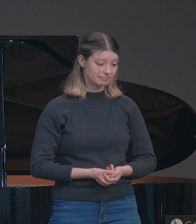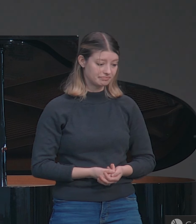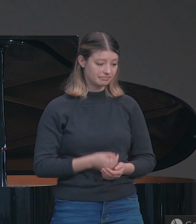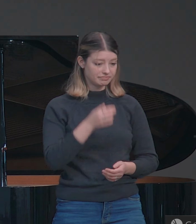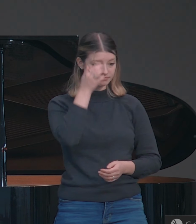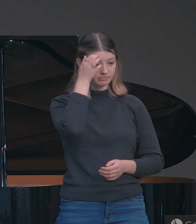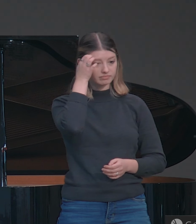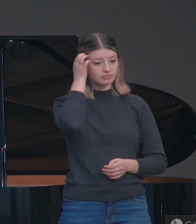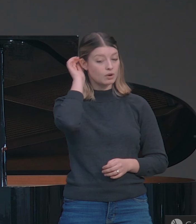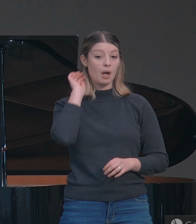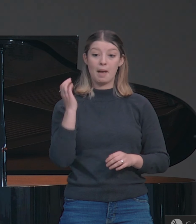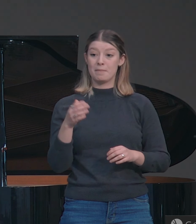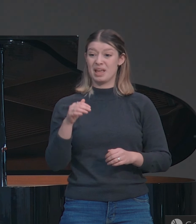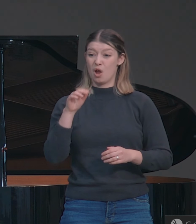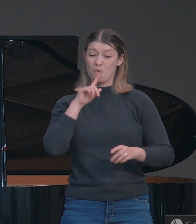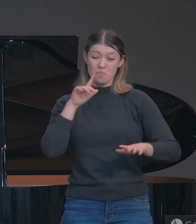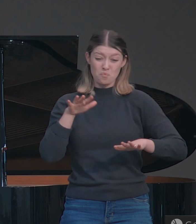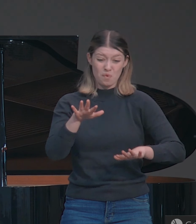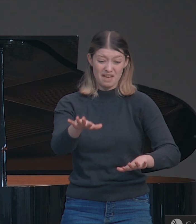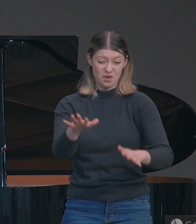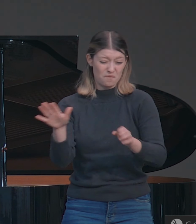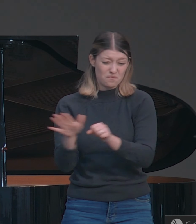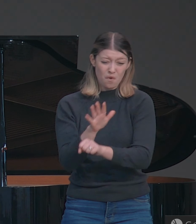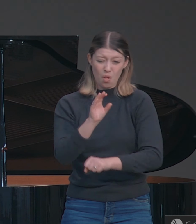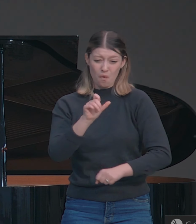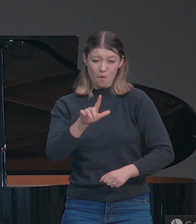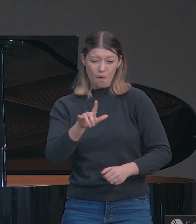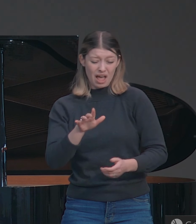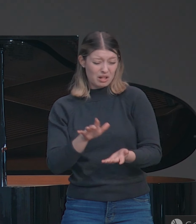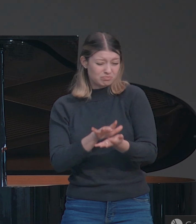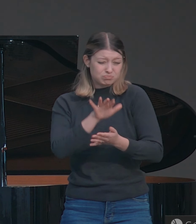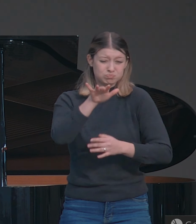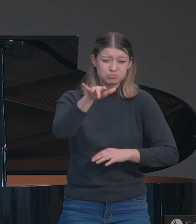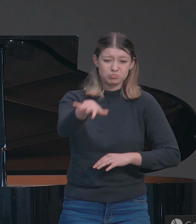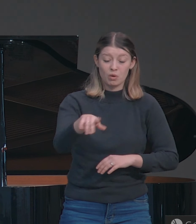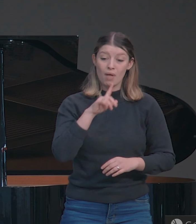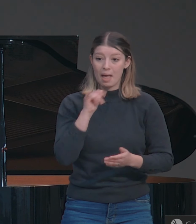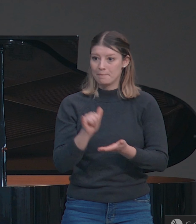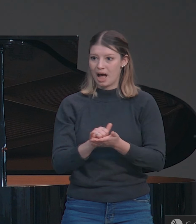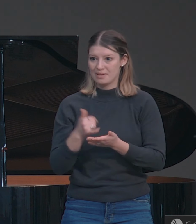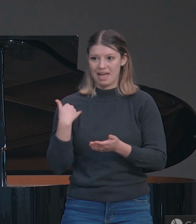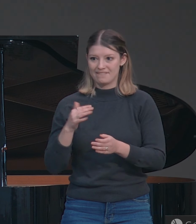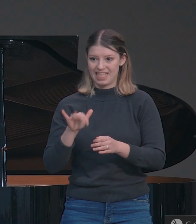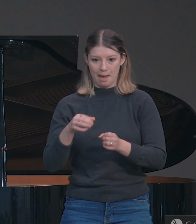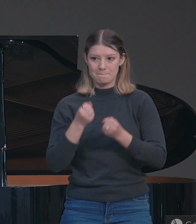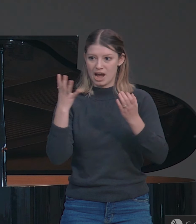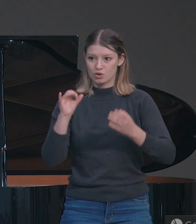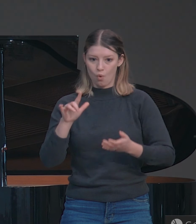Or rivers of oil, an impossible amount of oil.